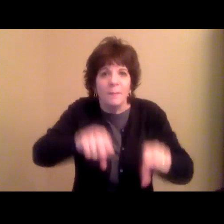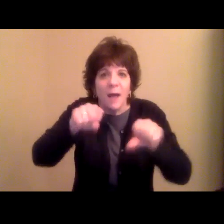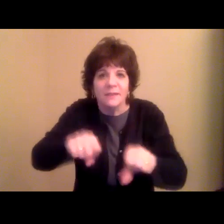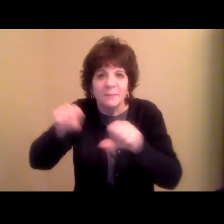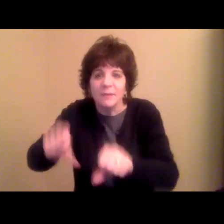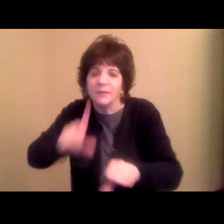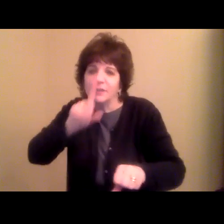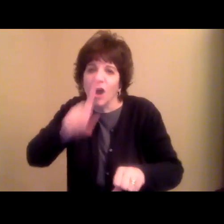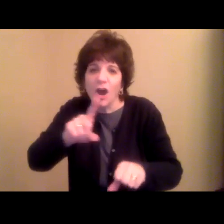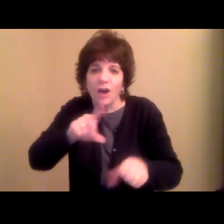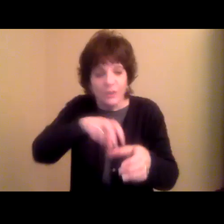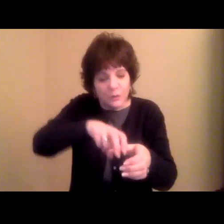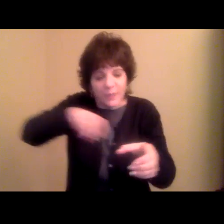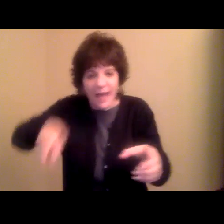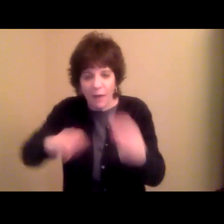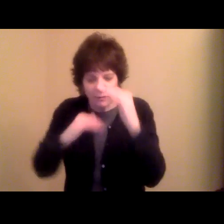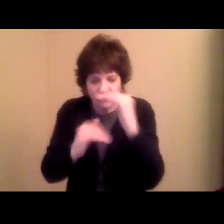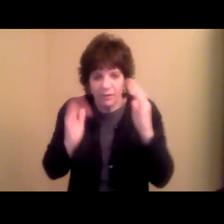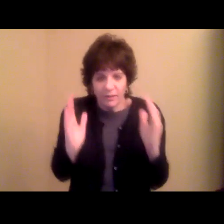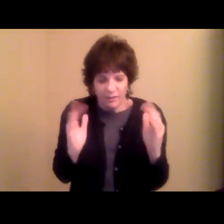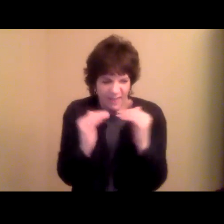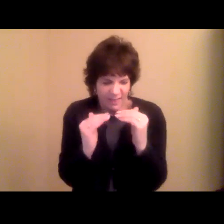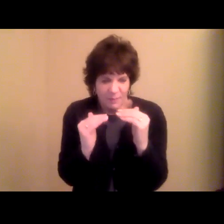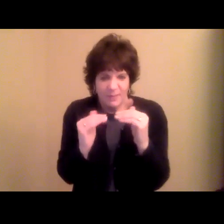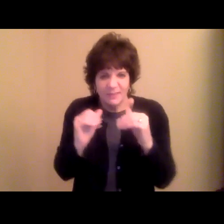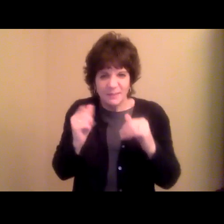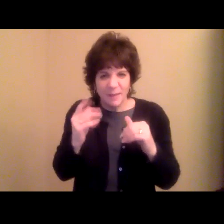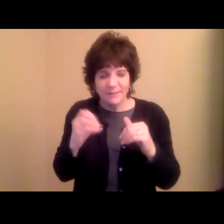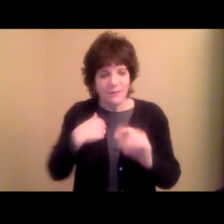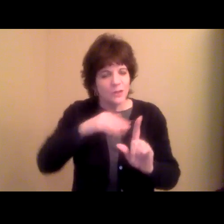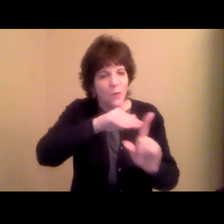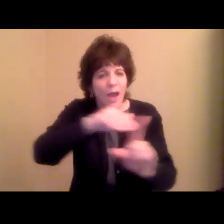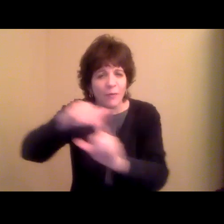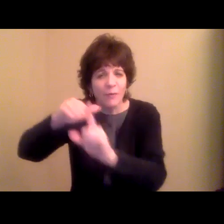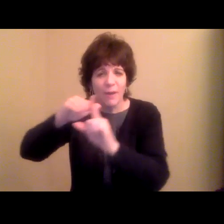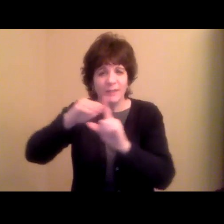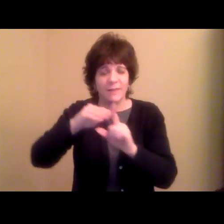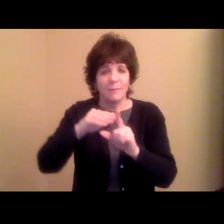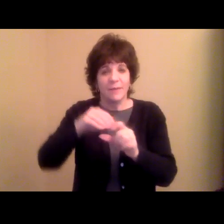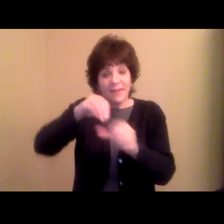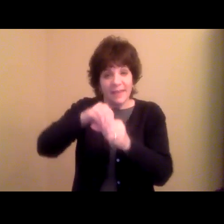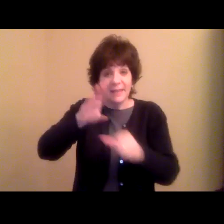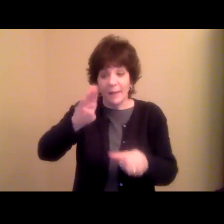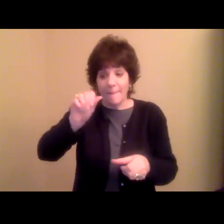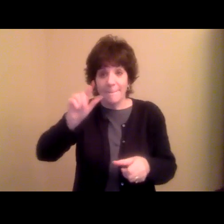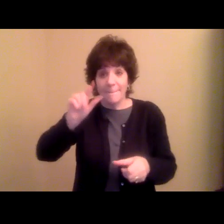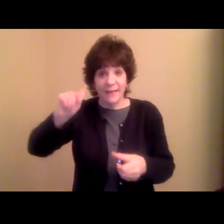are in that limit. So I reminded them that in ballet,